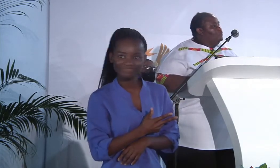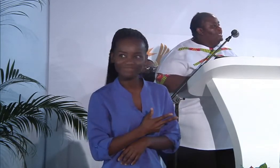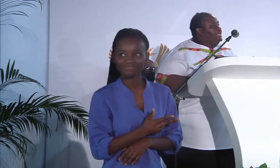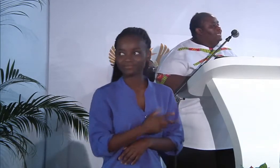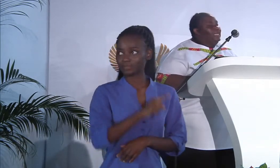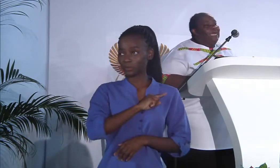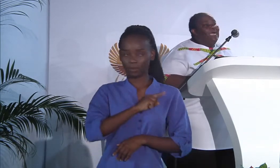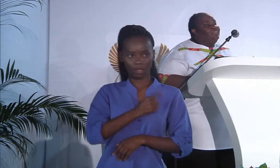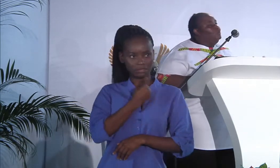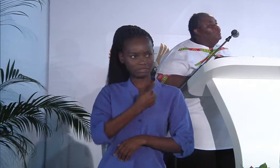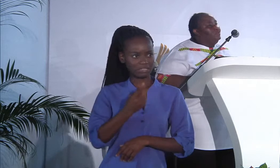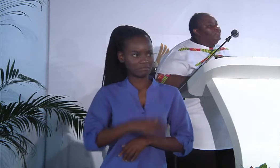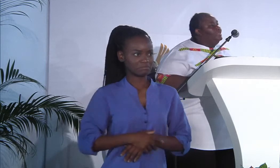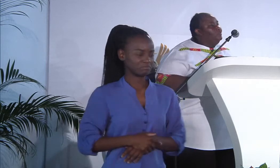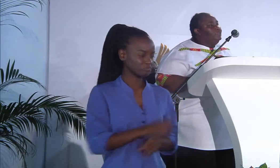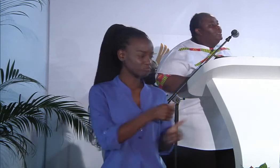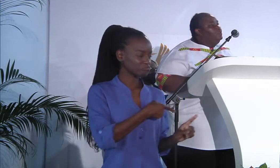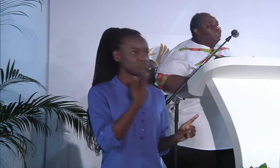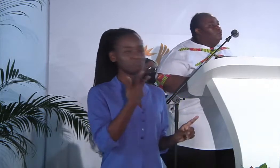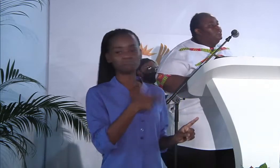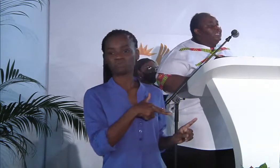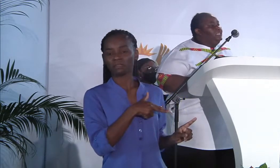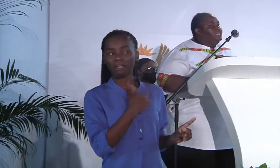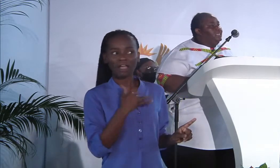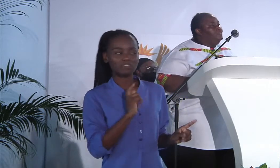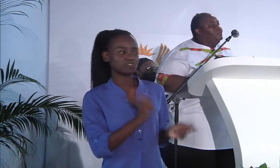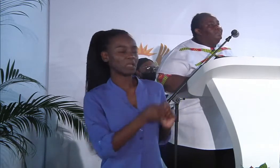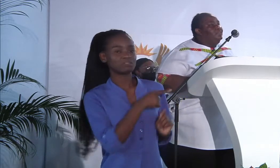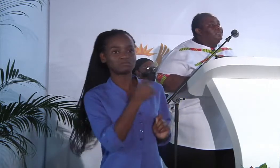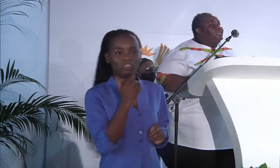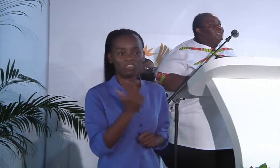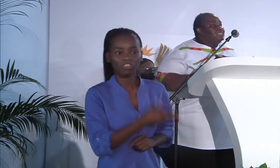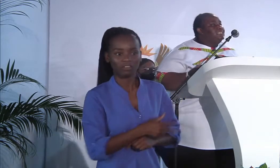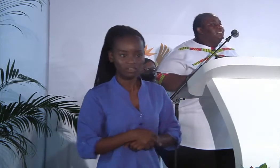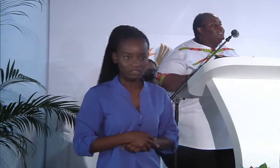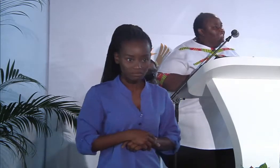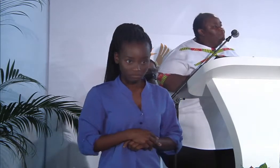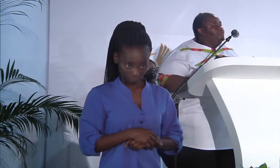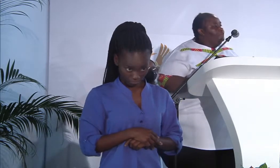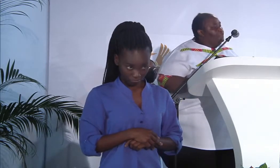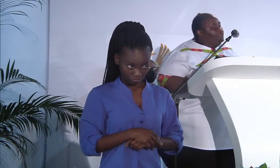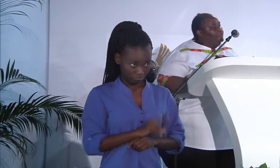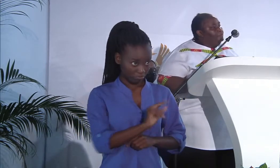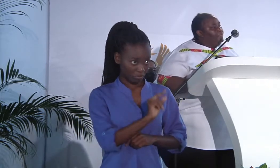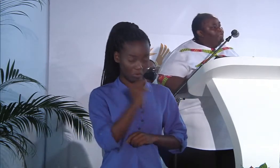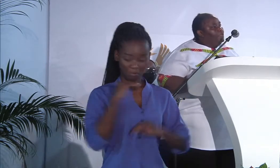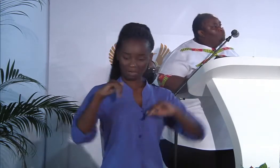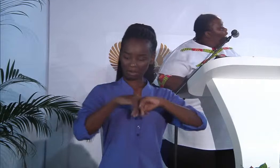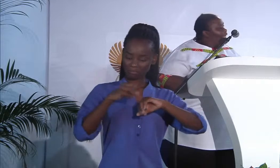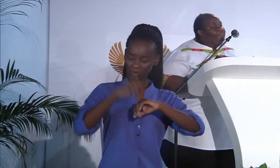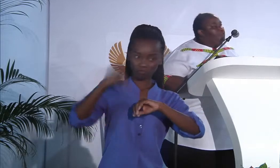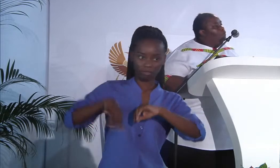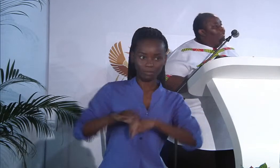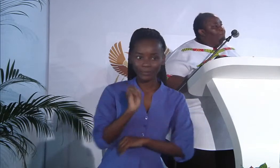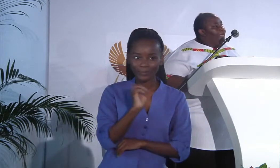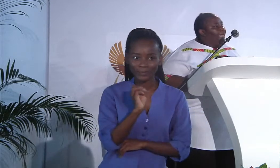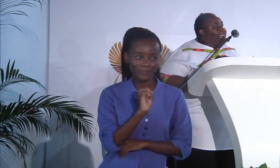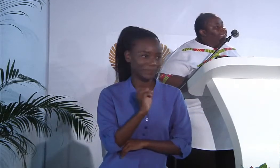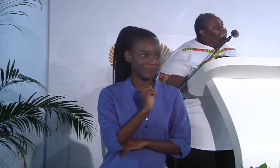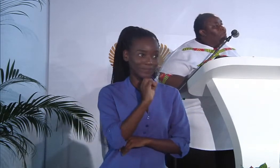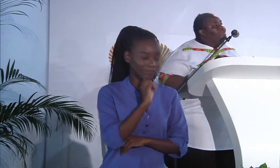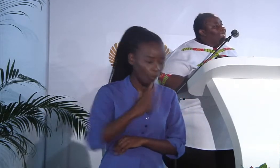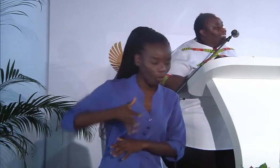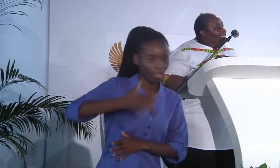because we say, that one you cannot change. There is not even a single dustbin for a human being. We leave no one